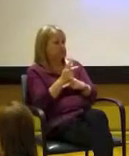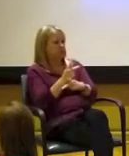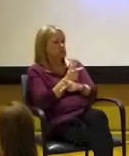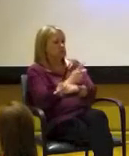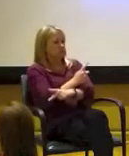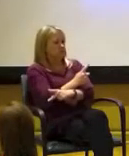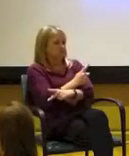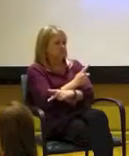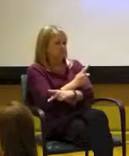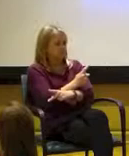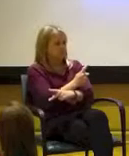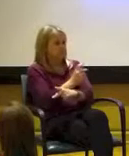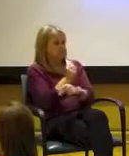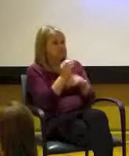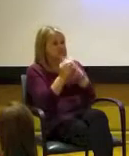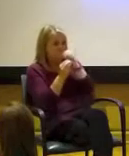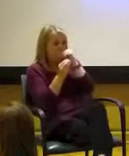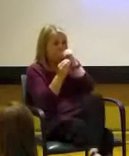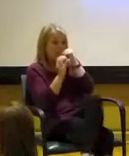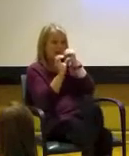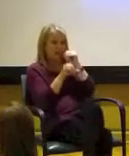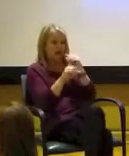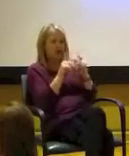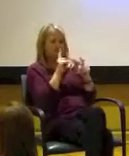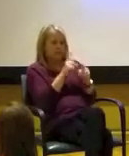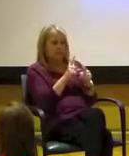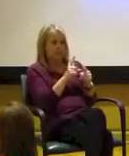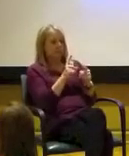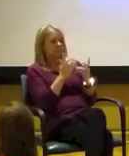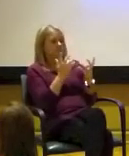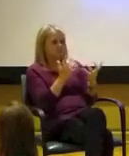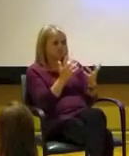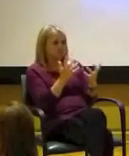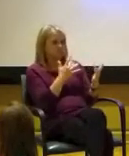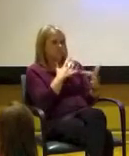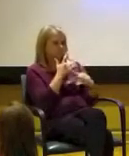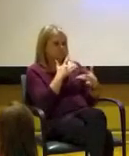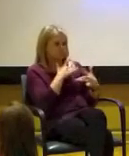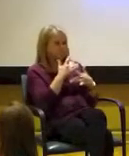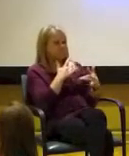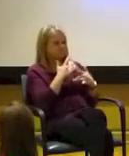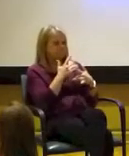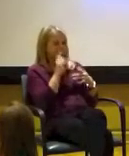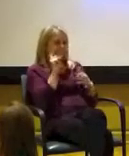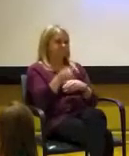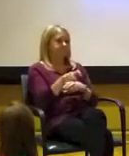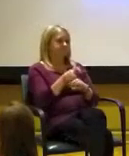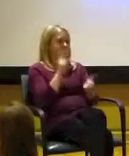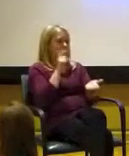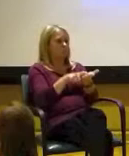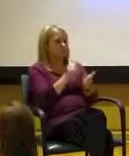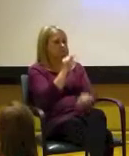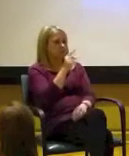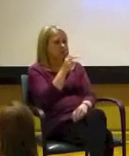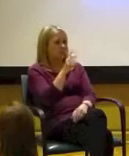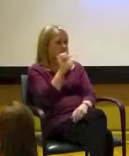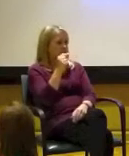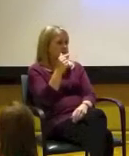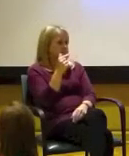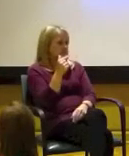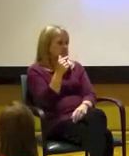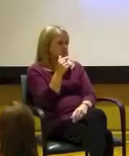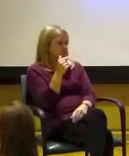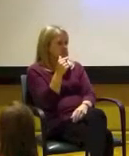worse. And that's very suggestive that tethering is the underlying